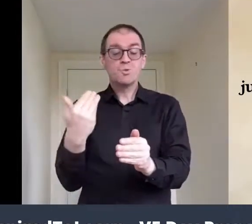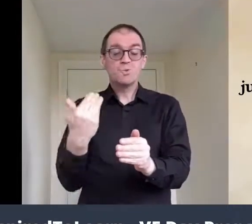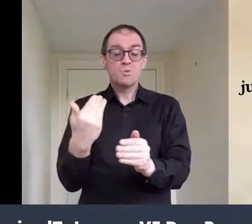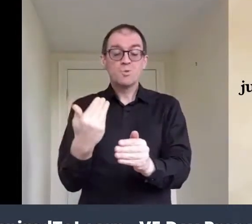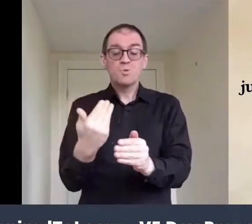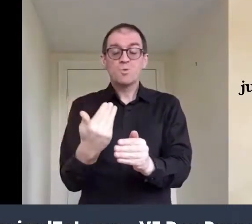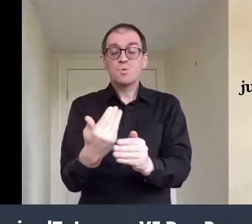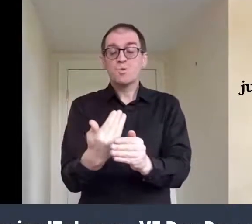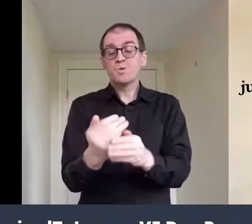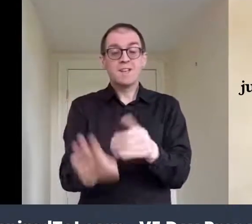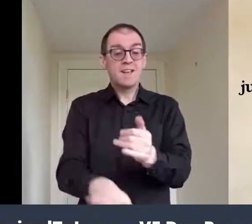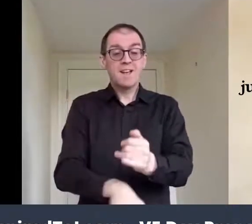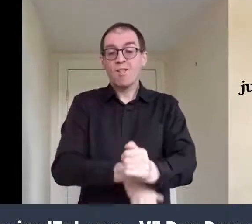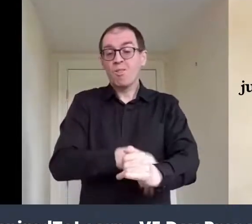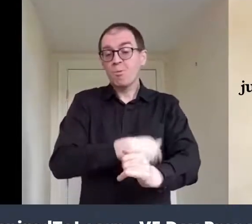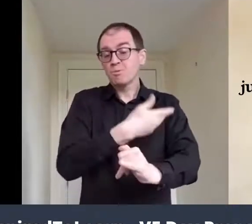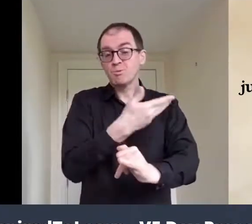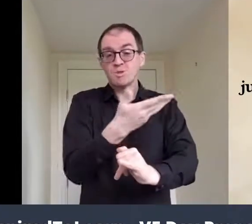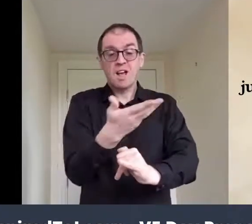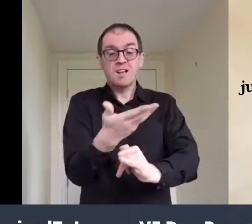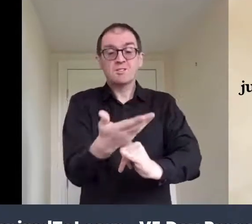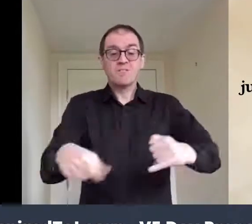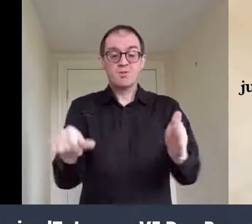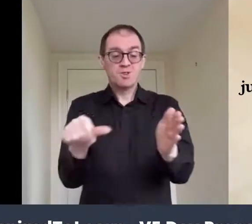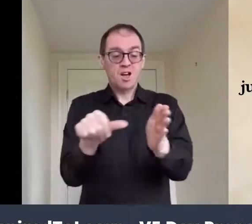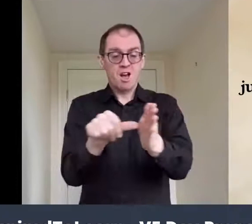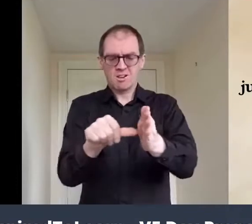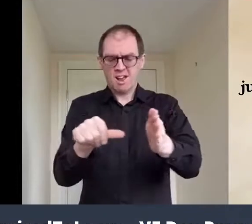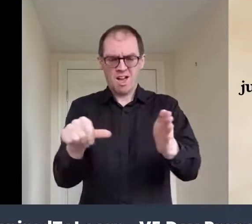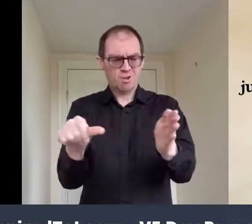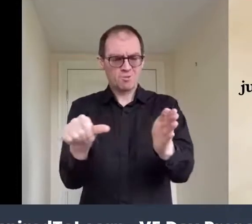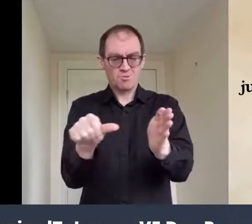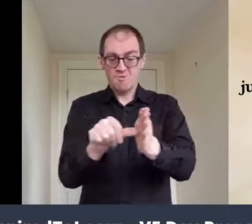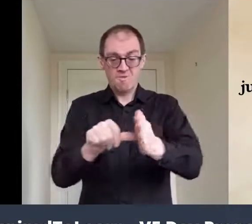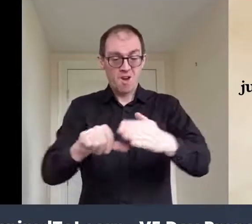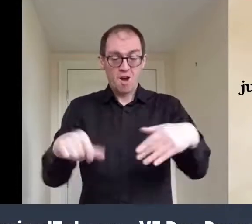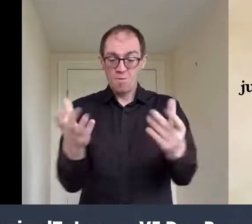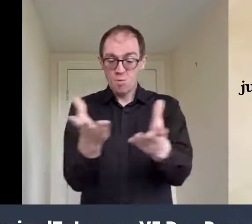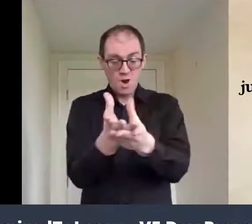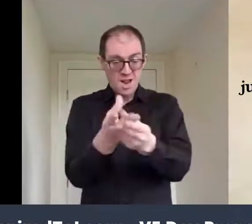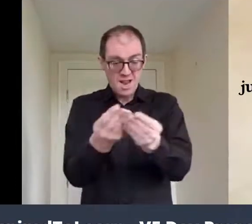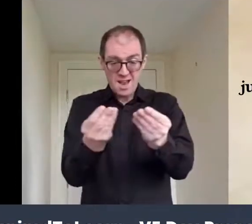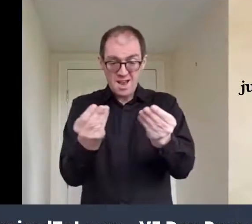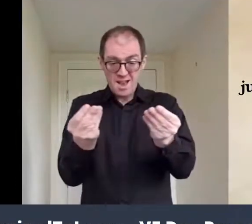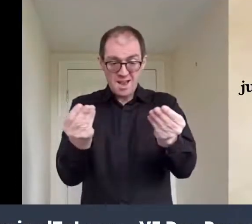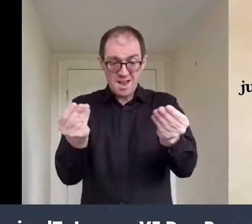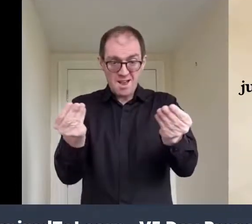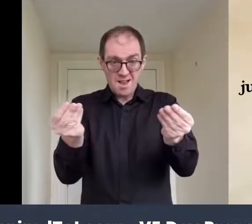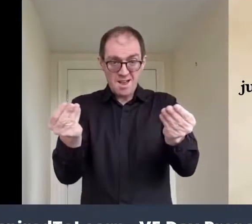do, till the blue skies drive the dark clouds far